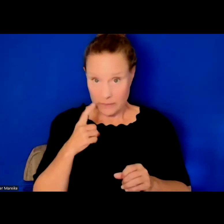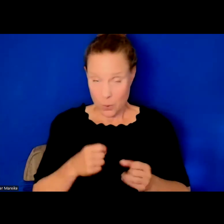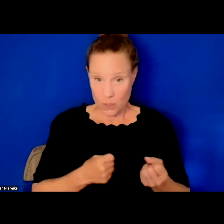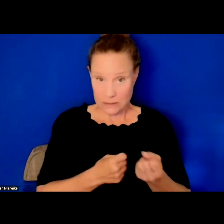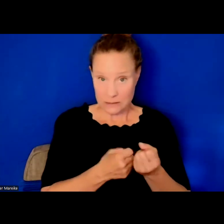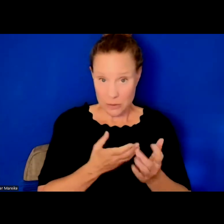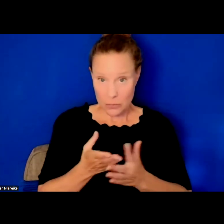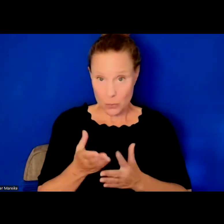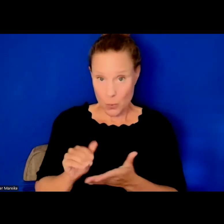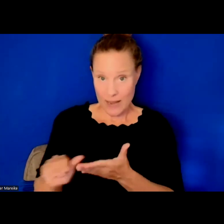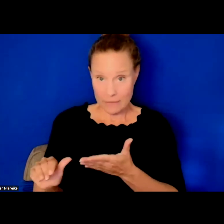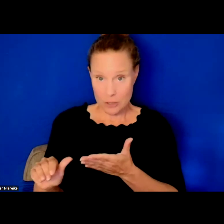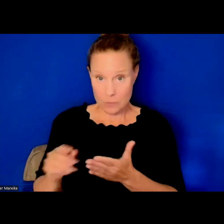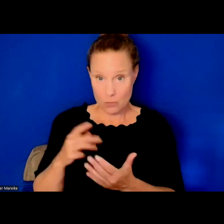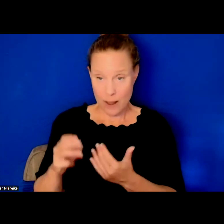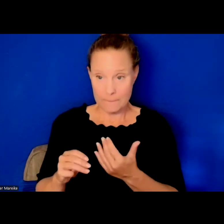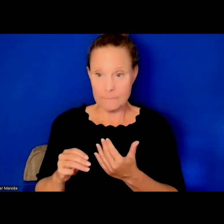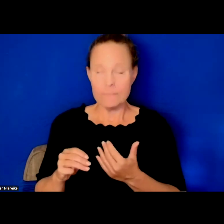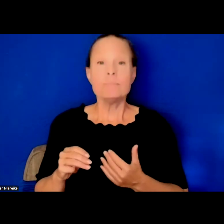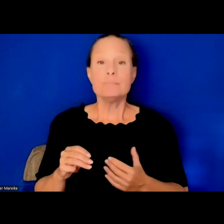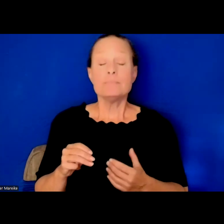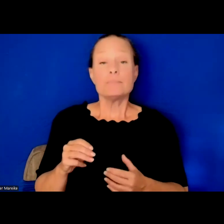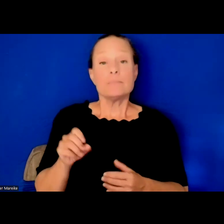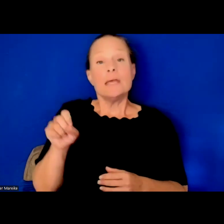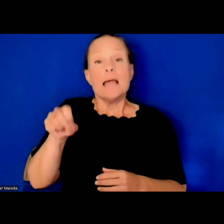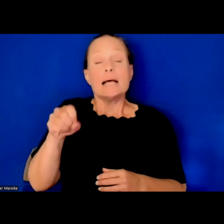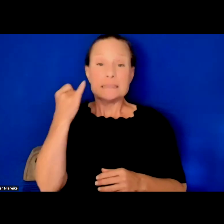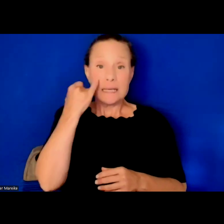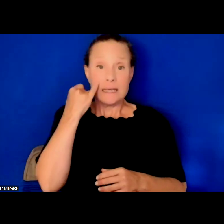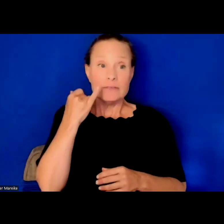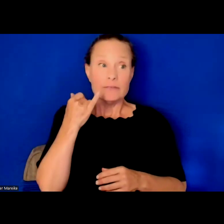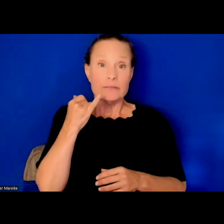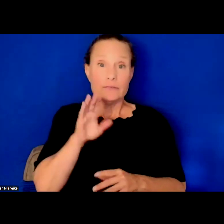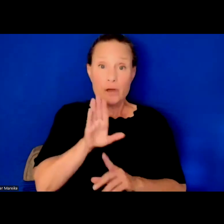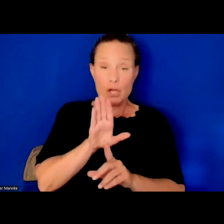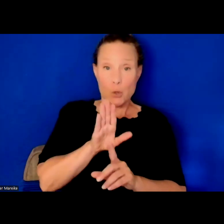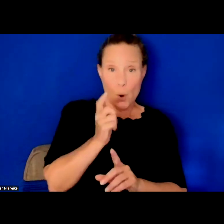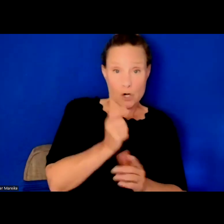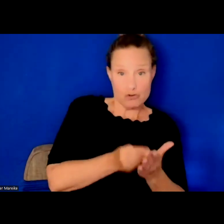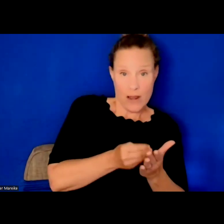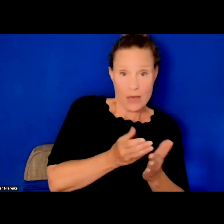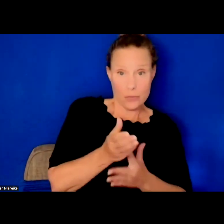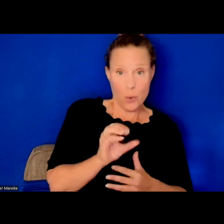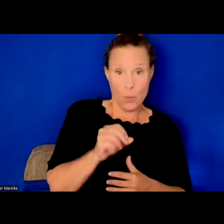So as long as that's not something that the grant through